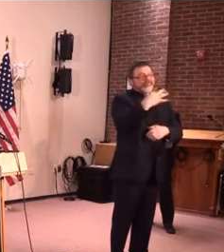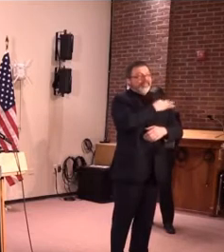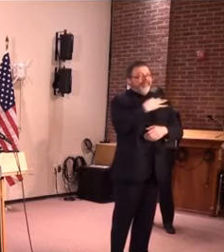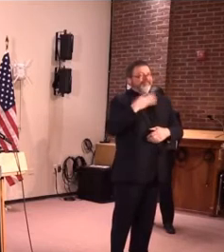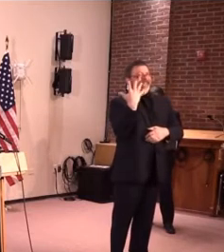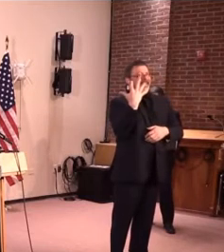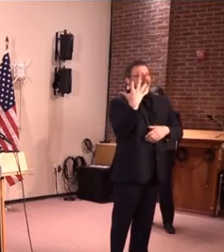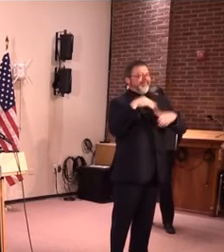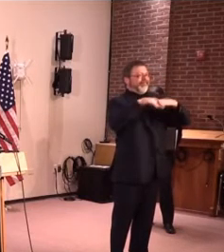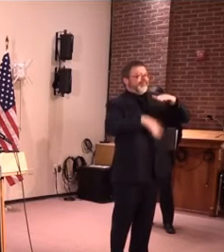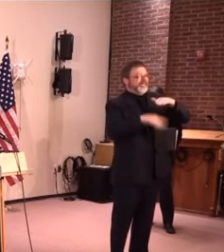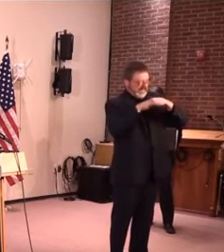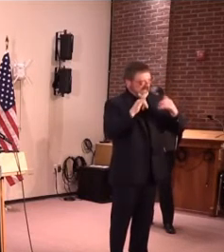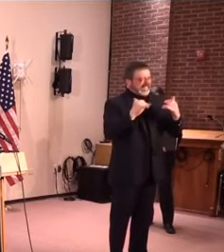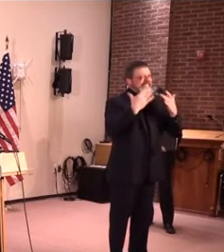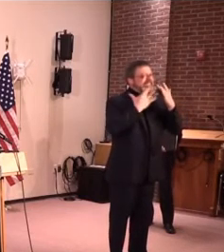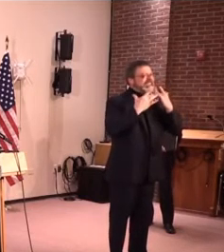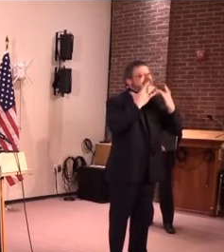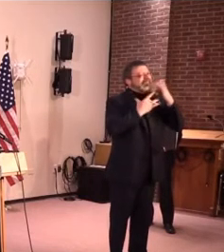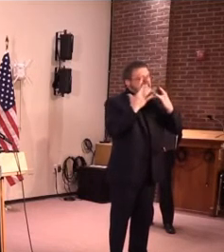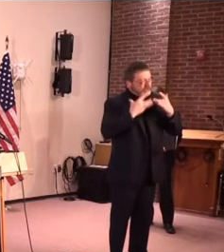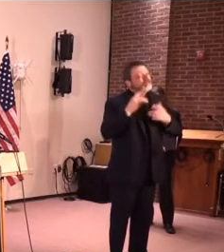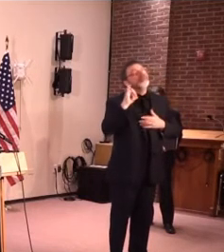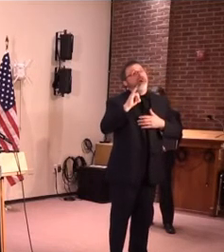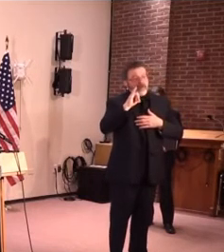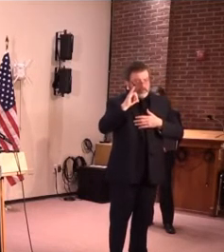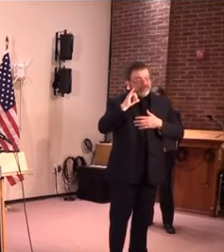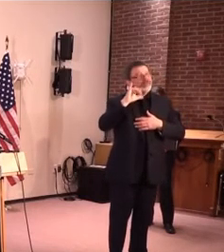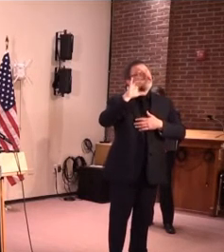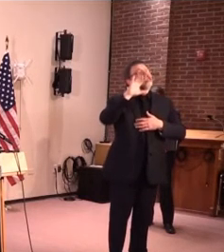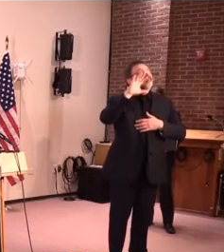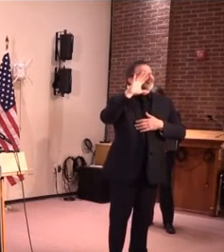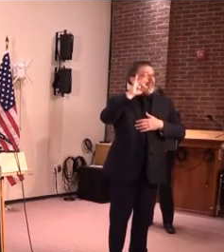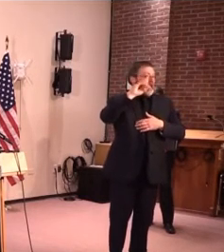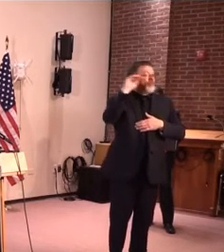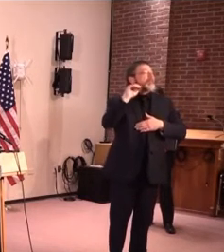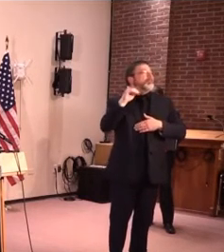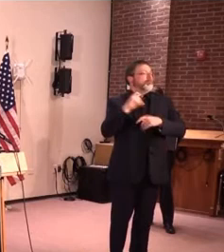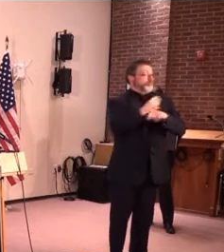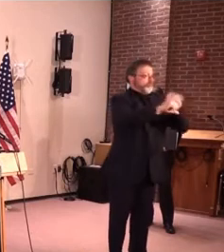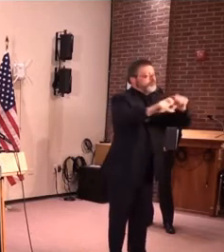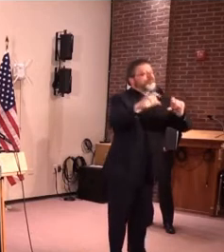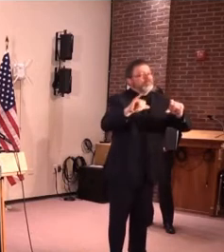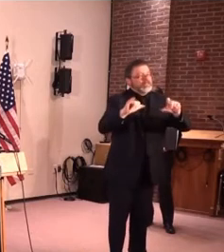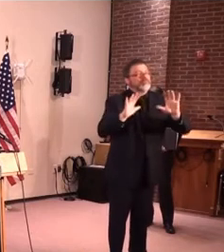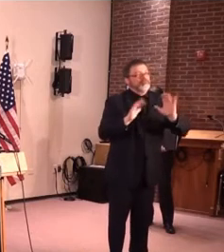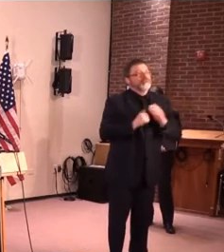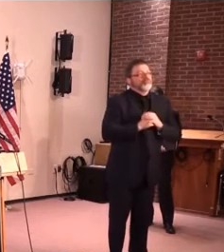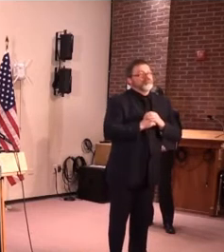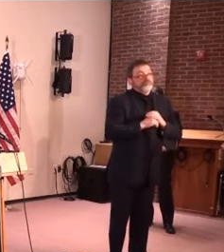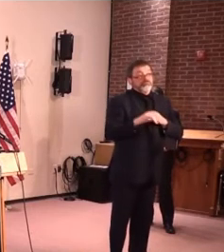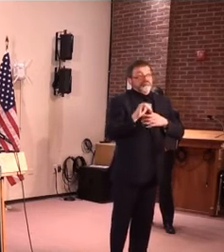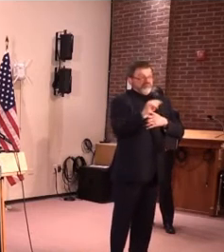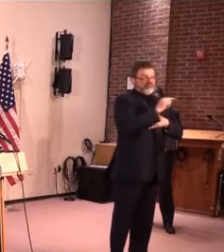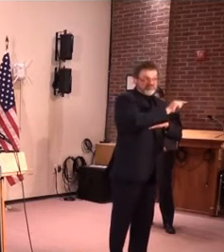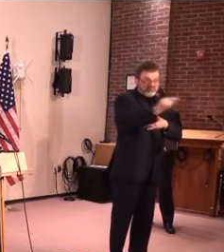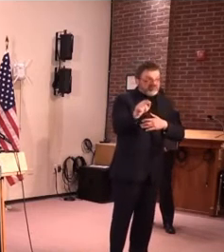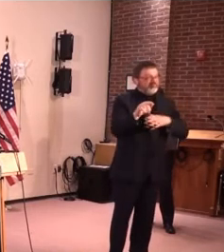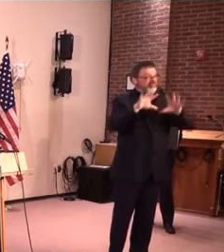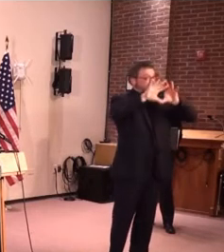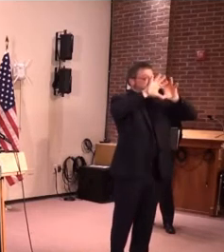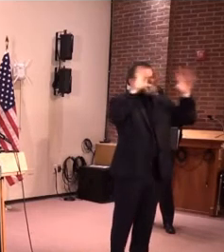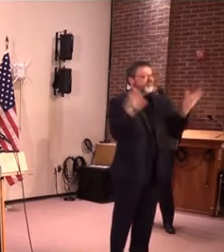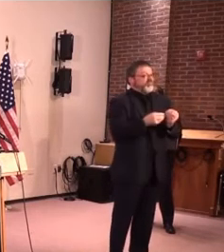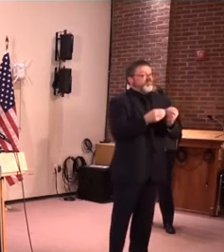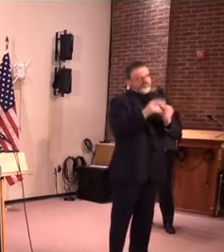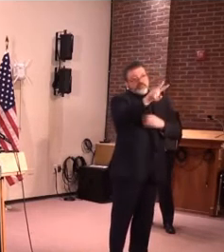disperse these funds. With this influx of resources, we want to ensure and we want to provide businesses with